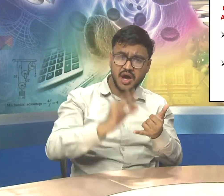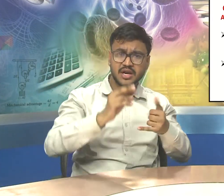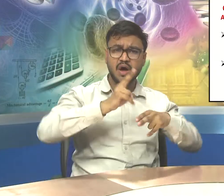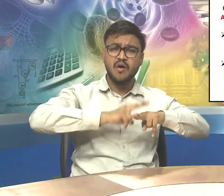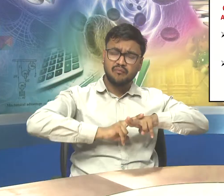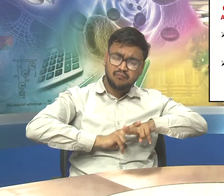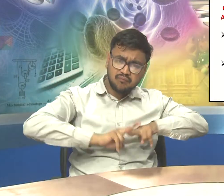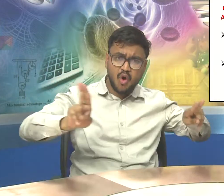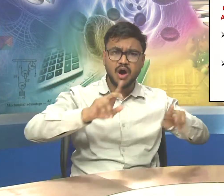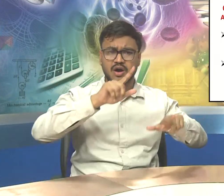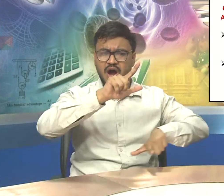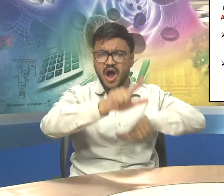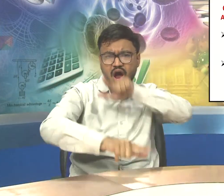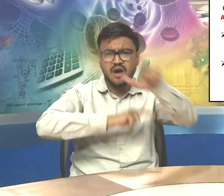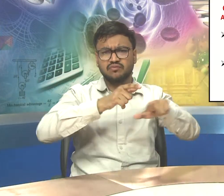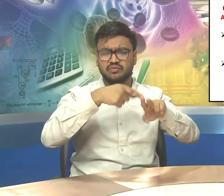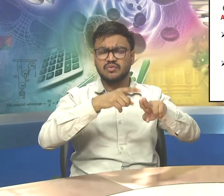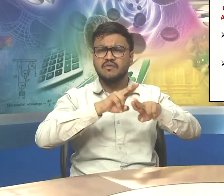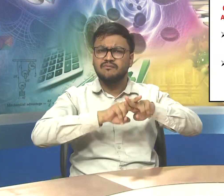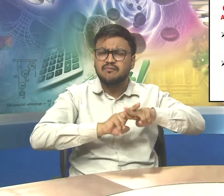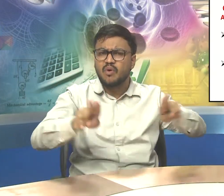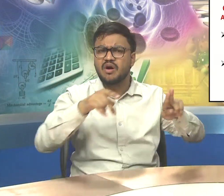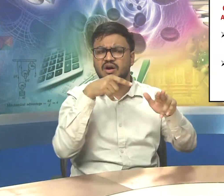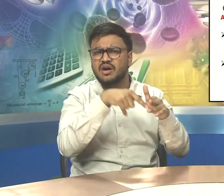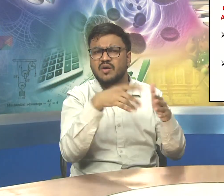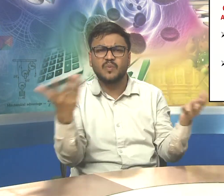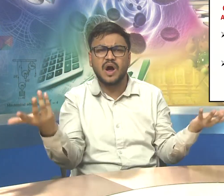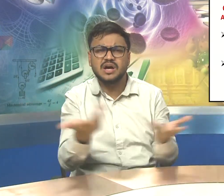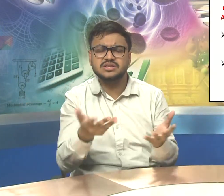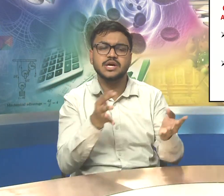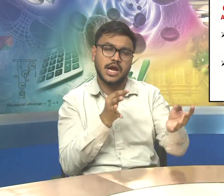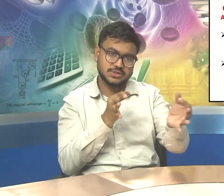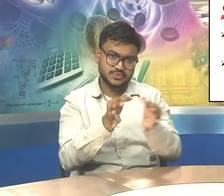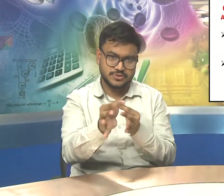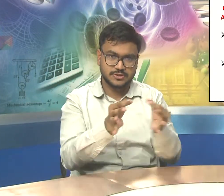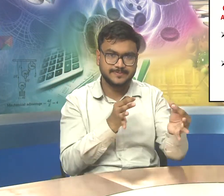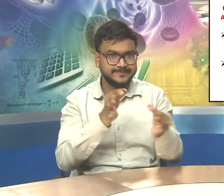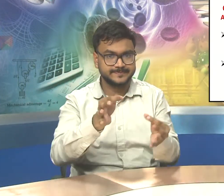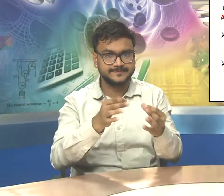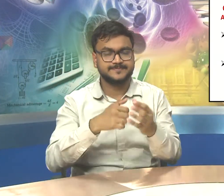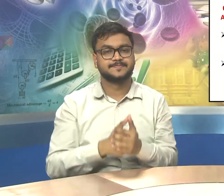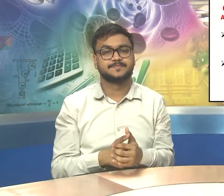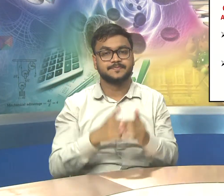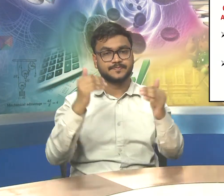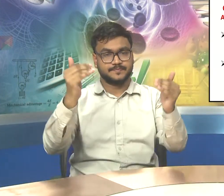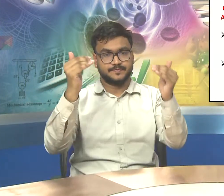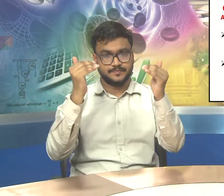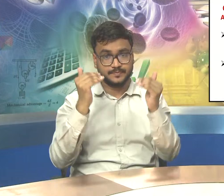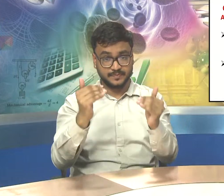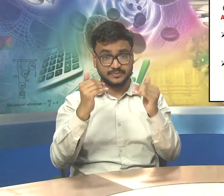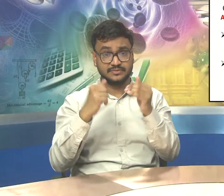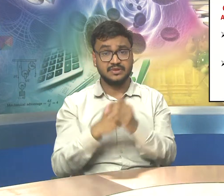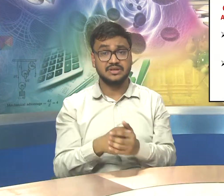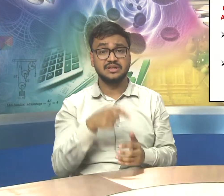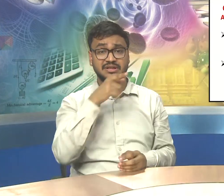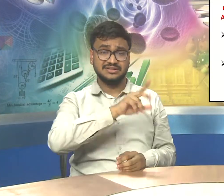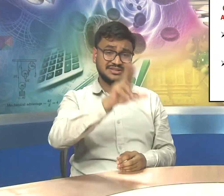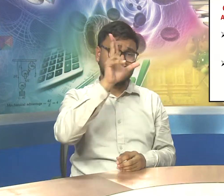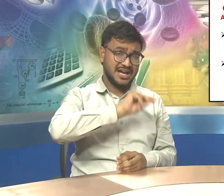At first, they will able to describe Indian Sign Language as a real and complete